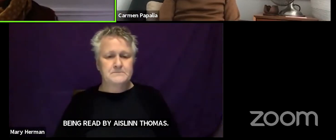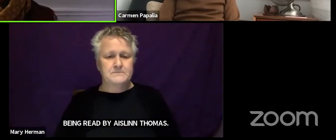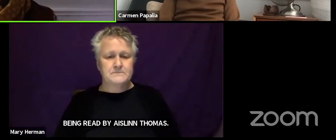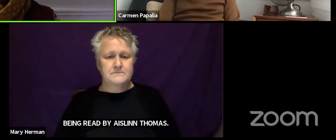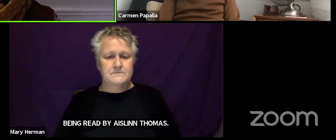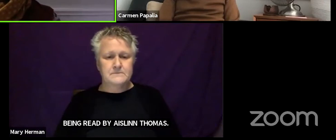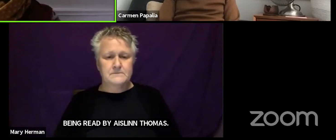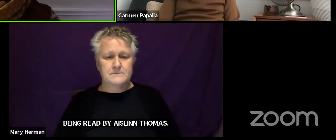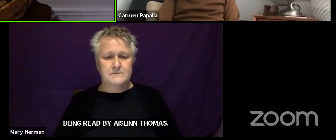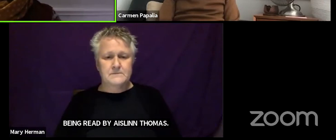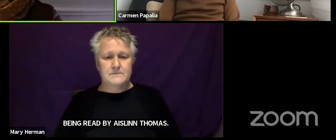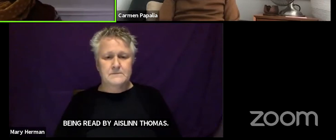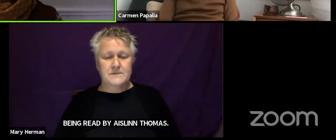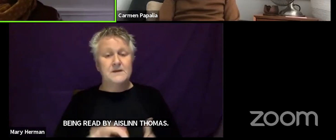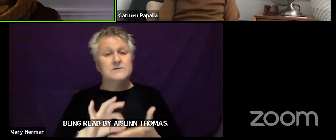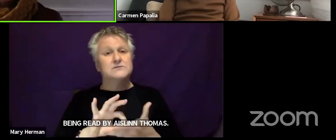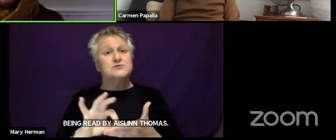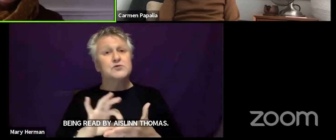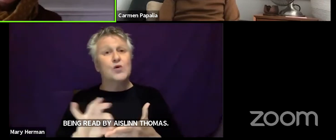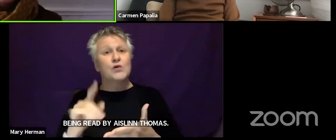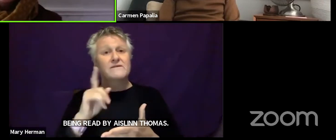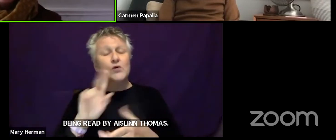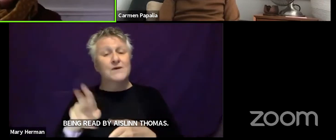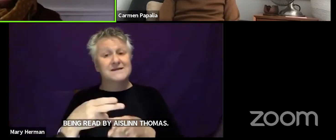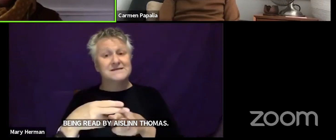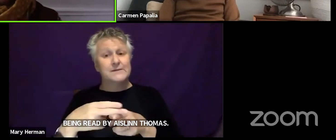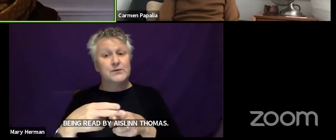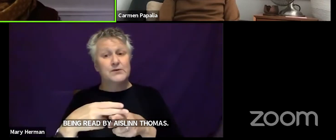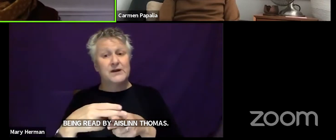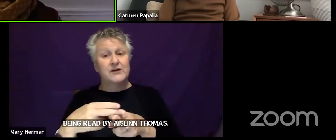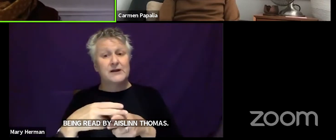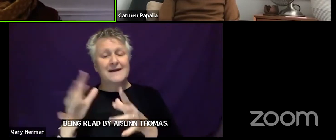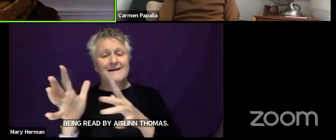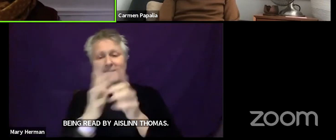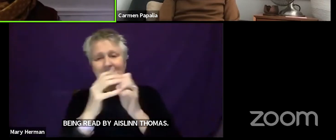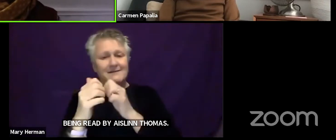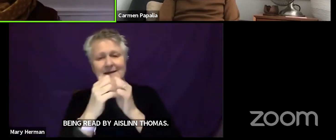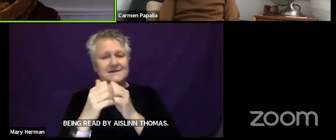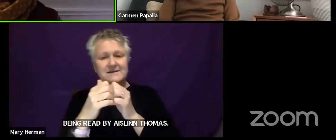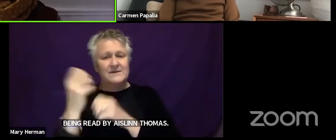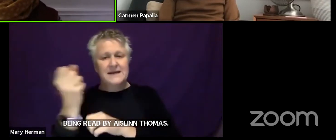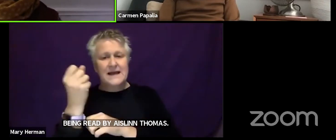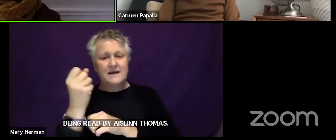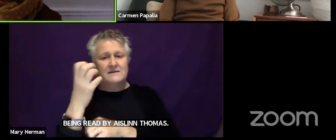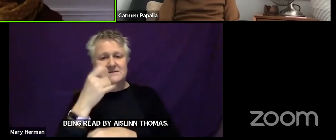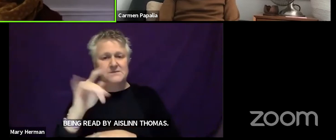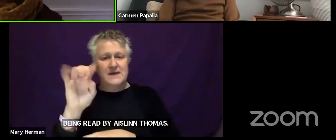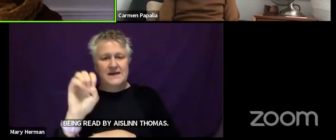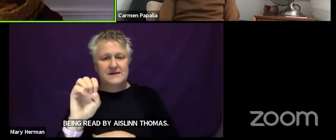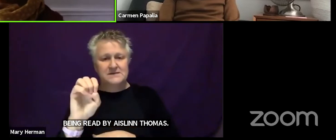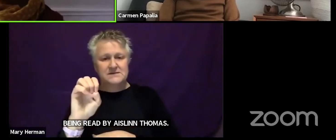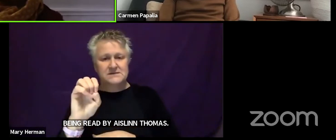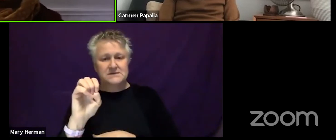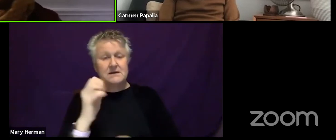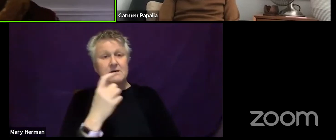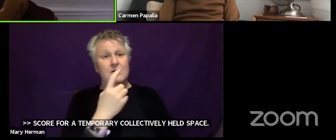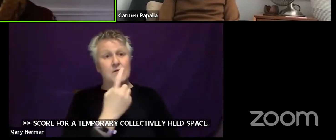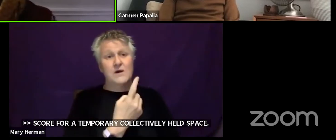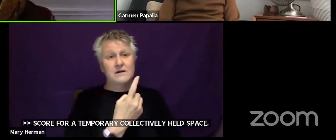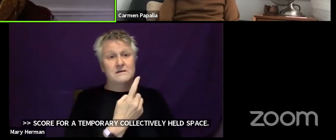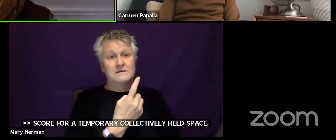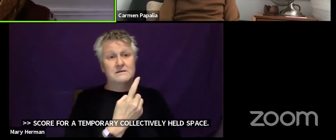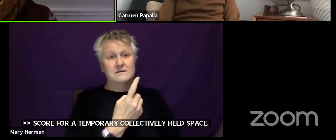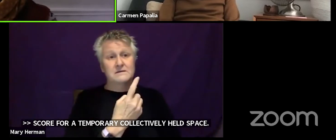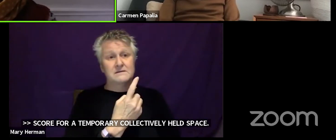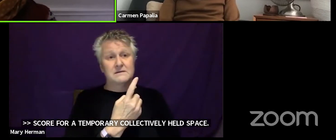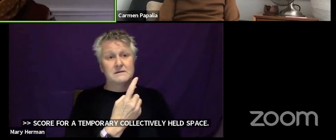Score for a temporary, collectively held space. 1. While this invitation